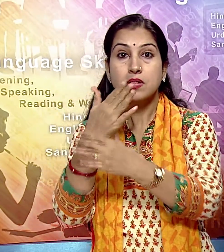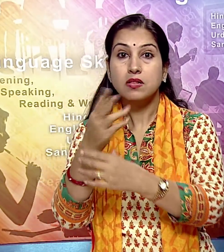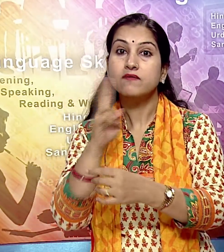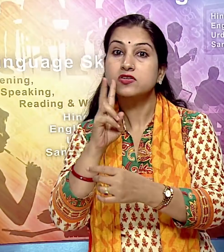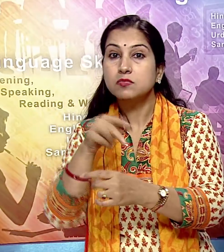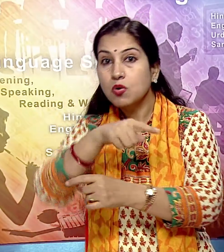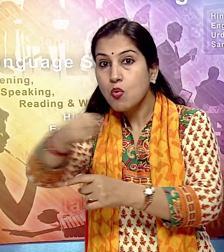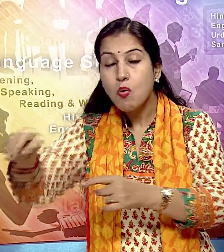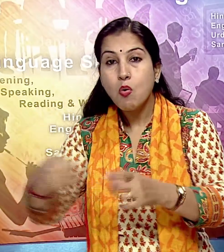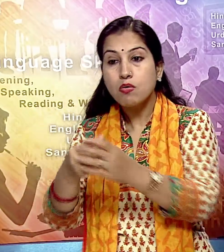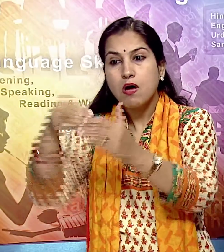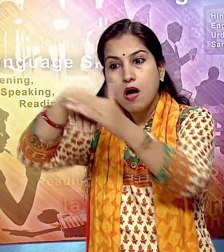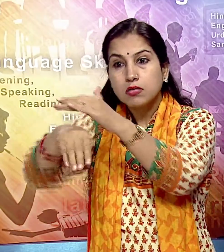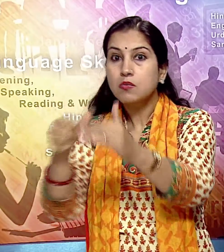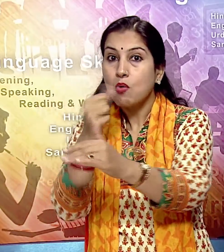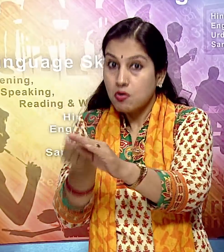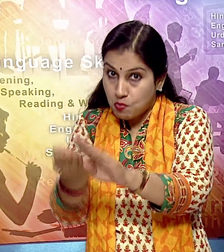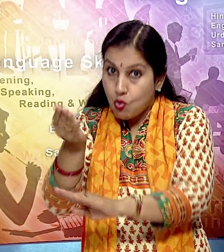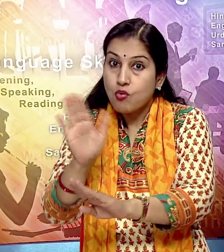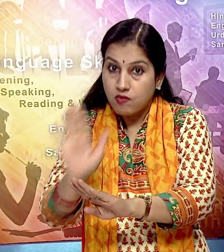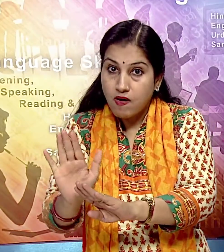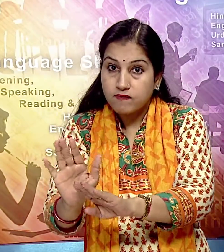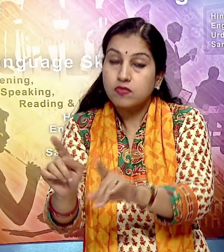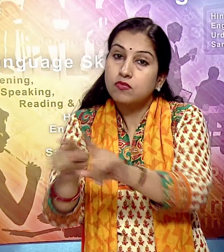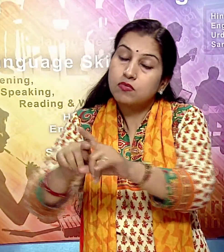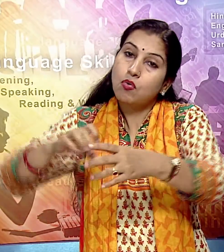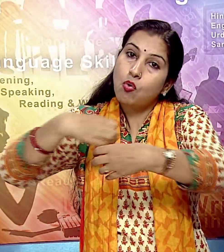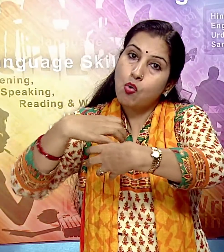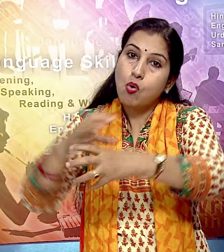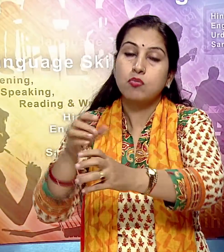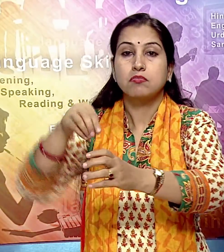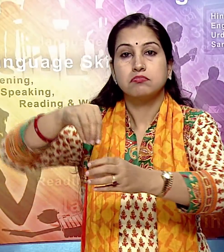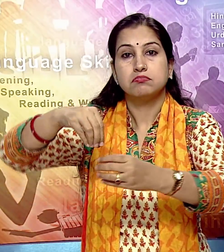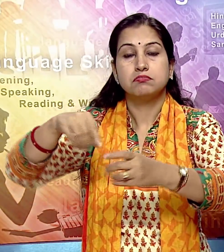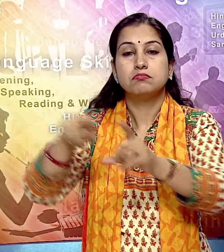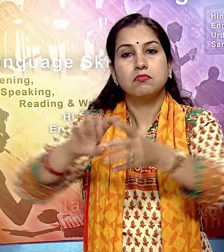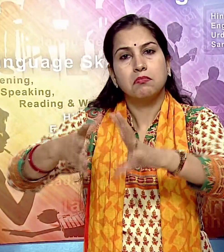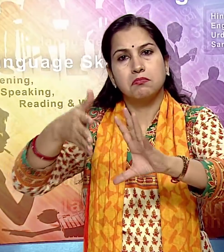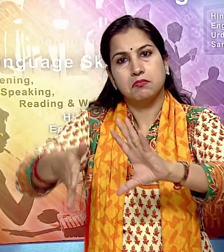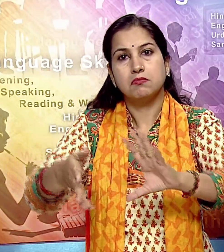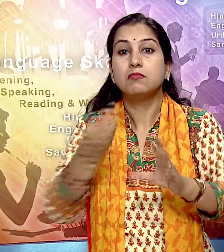vegetables cook in their own water or using little water.